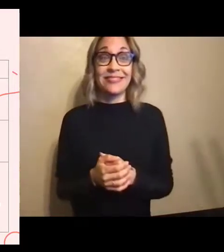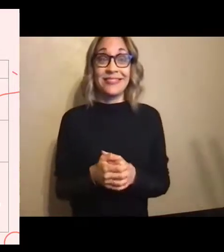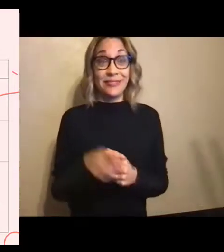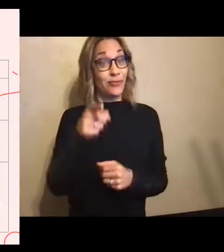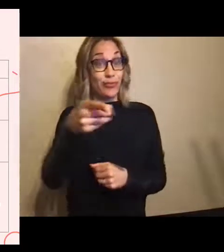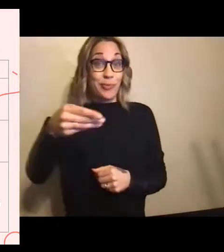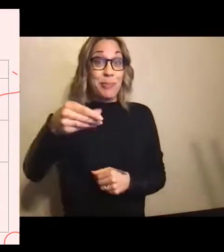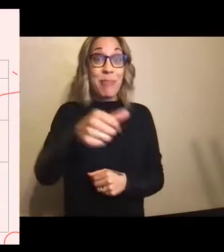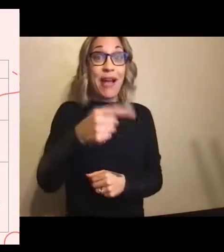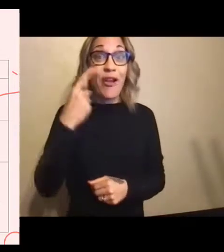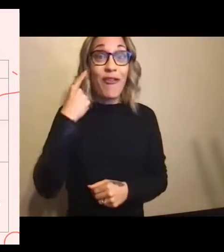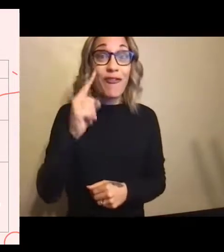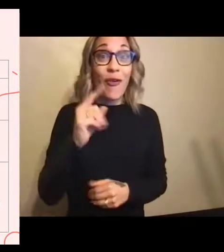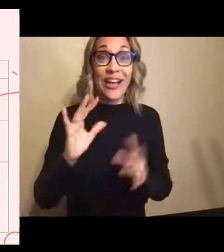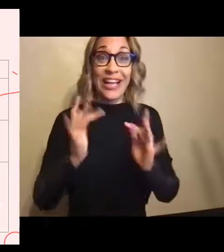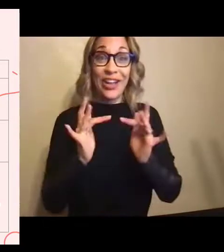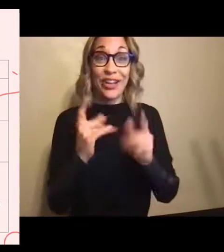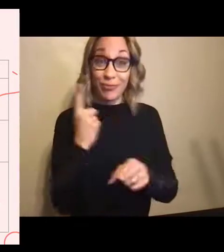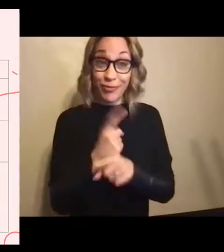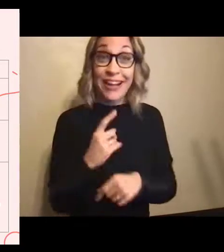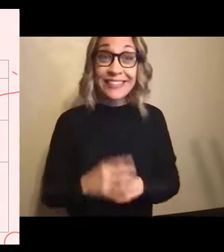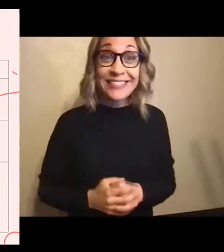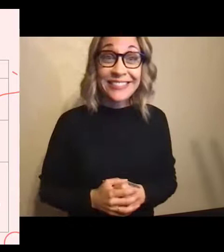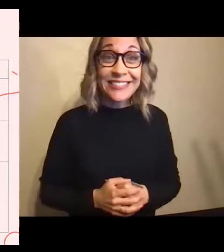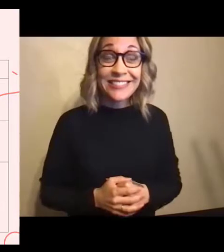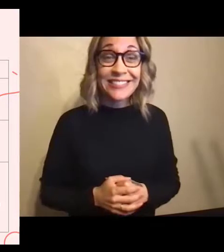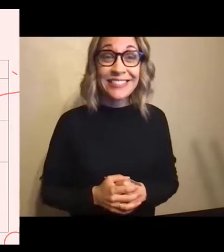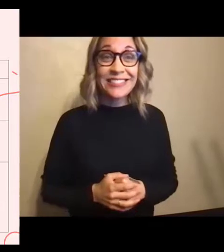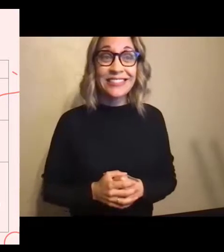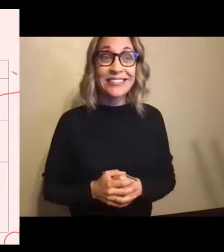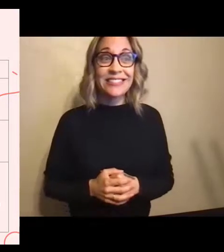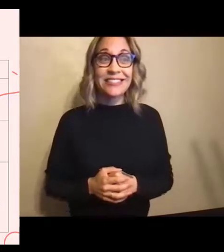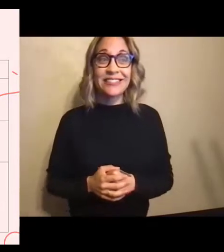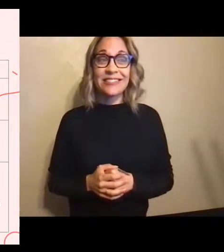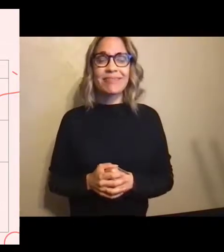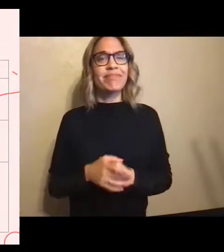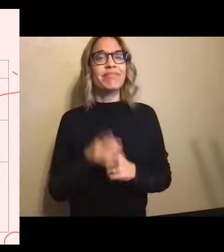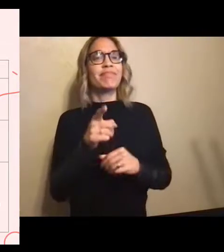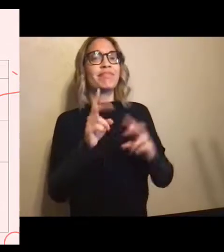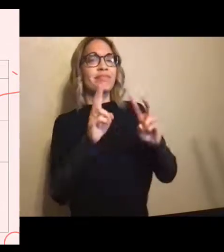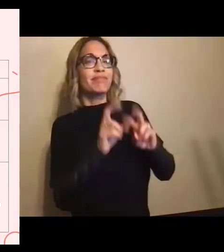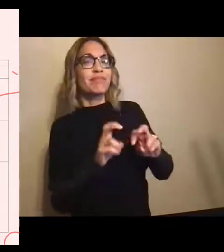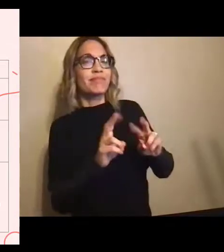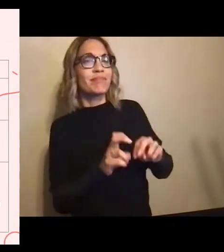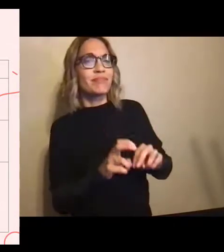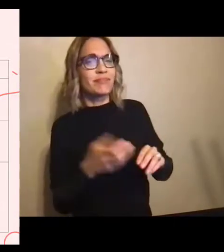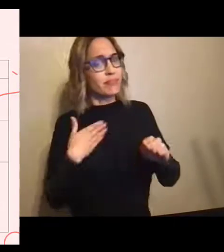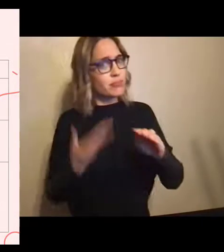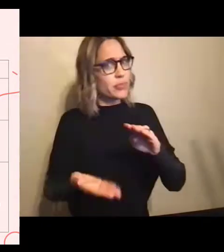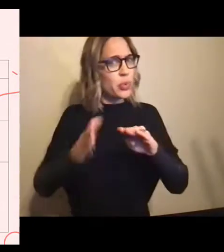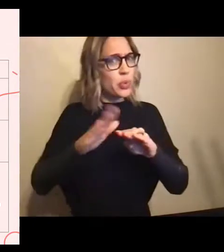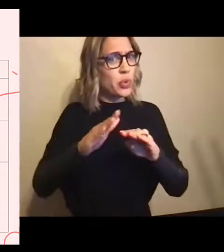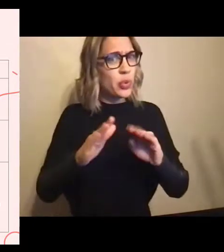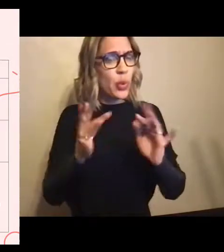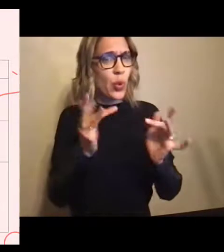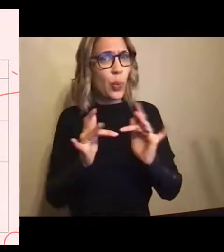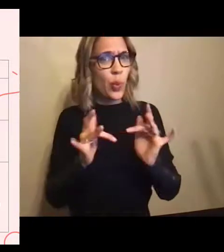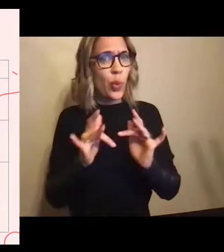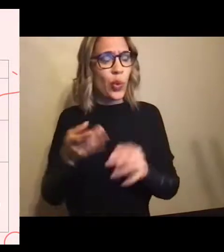for example, what is the capacity of your employees? And you pay for the internet, right? And so the increased computer bandwidth, for